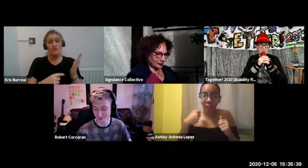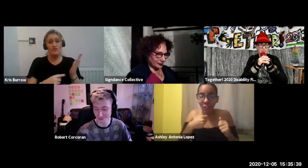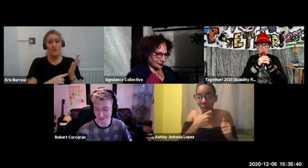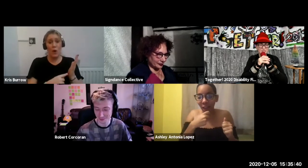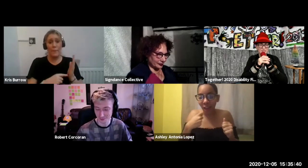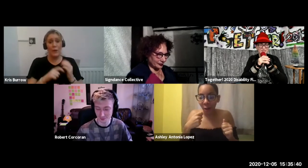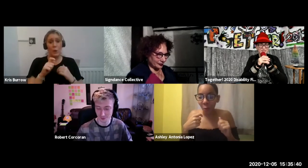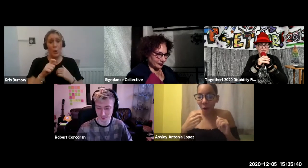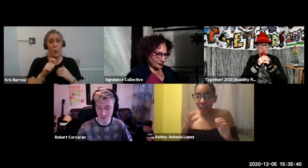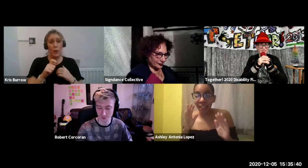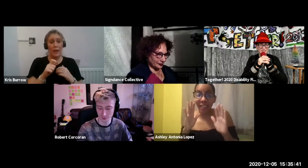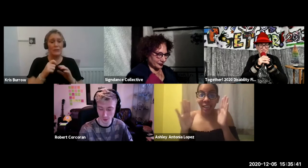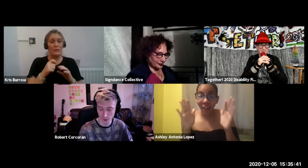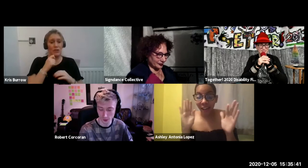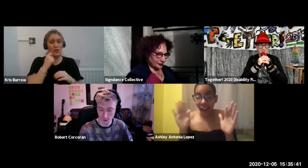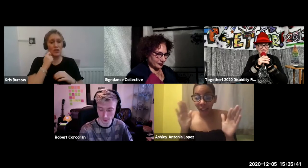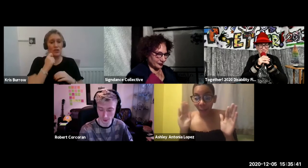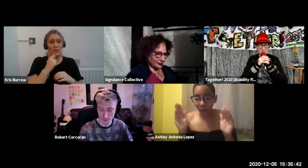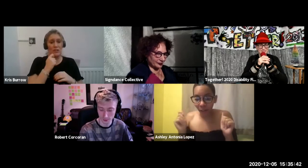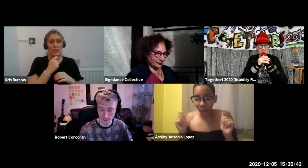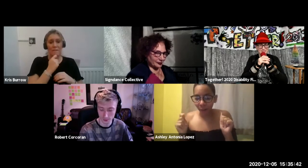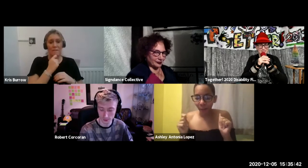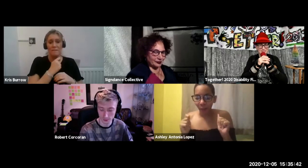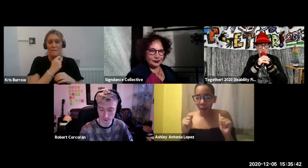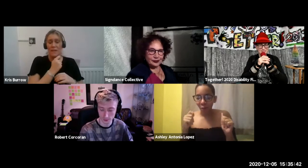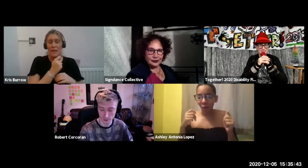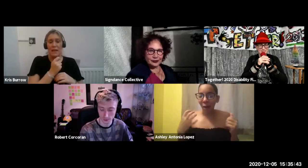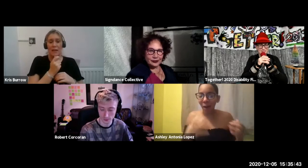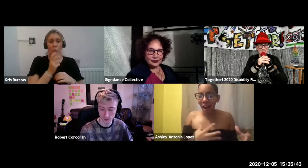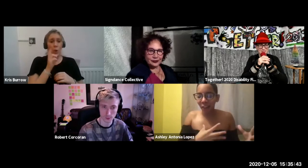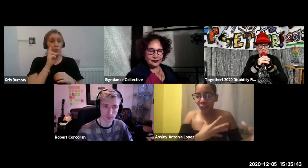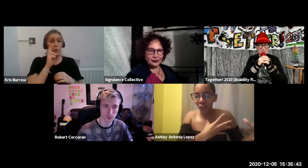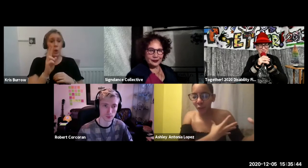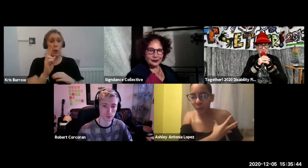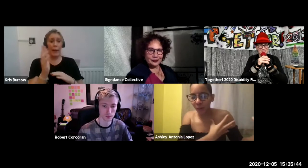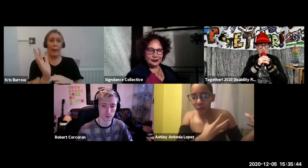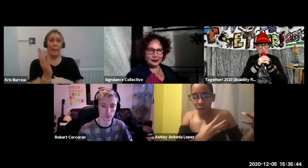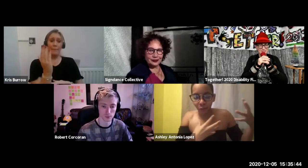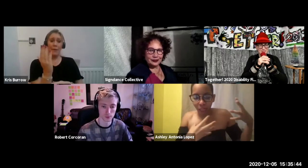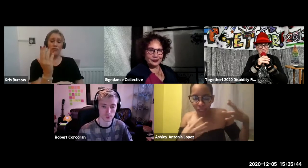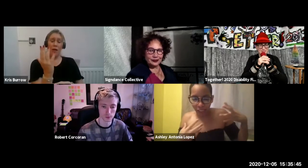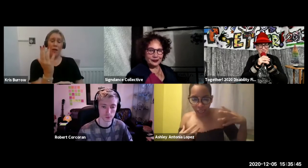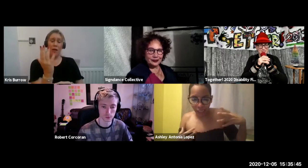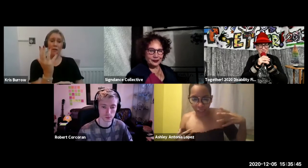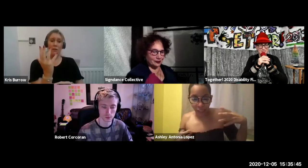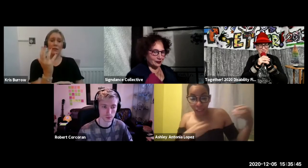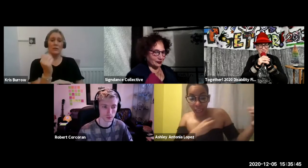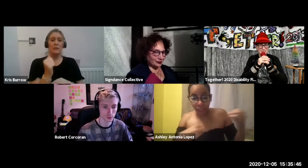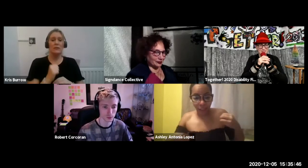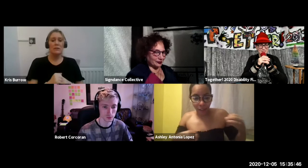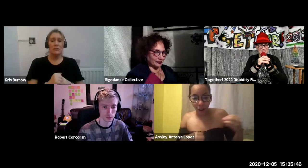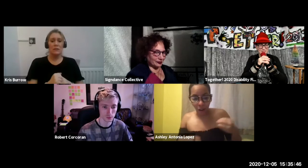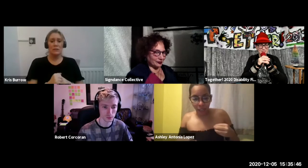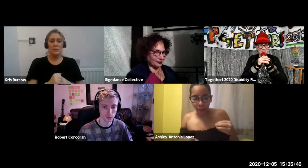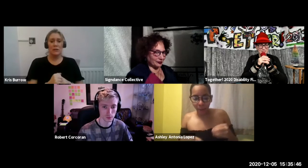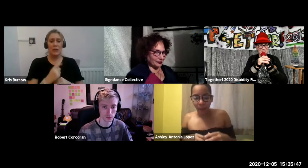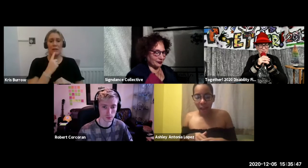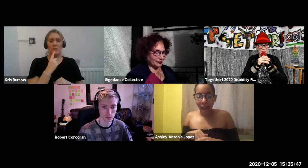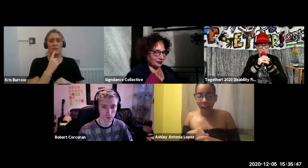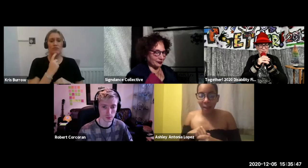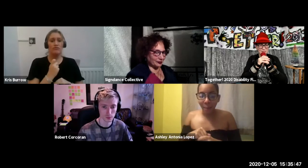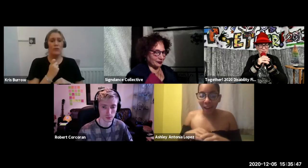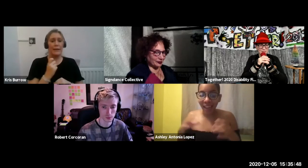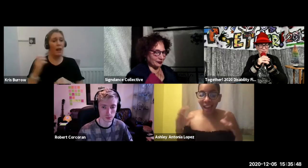his facial hair while staring at the mirror. Rob has a strip of red lighting on